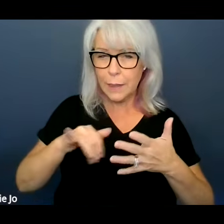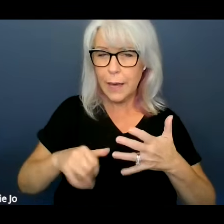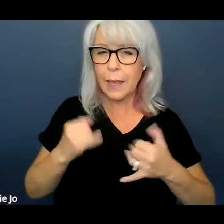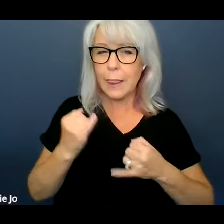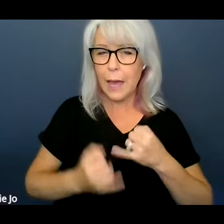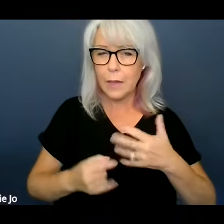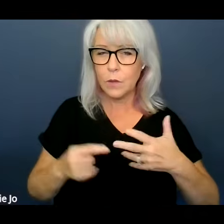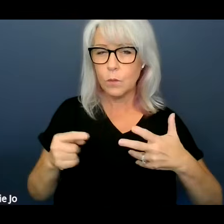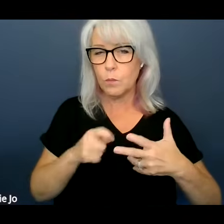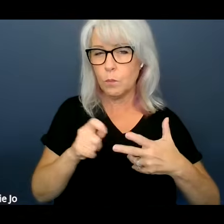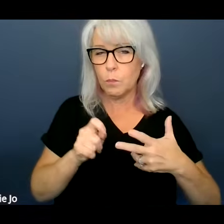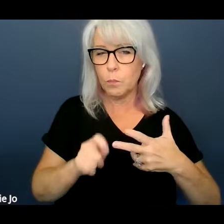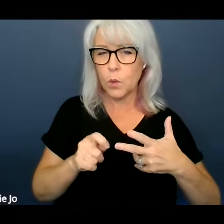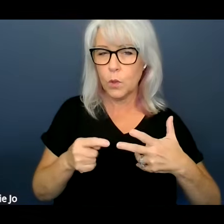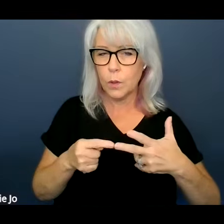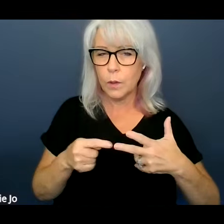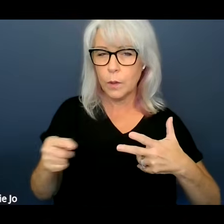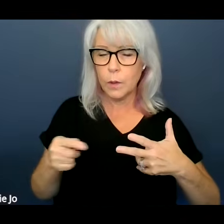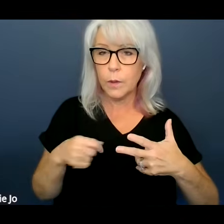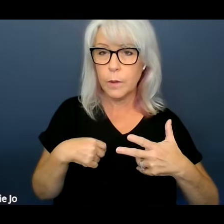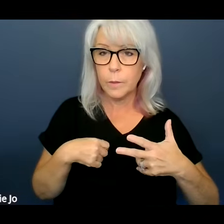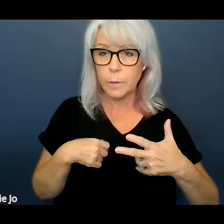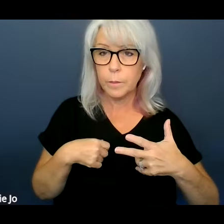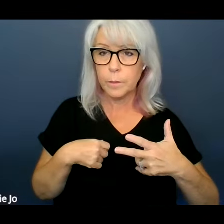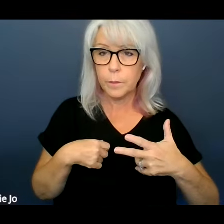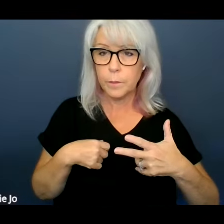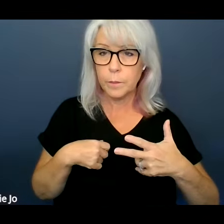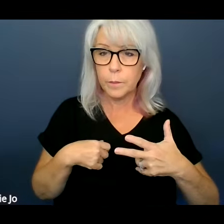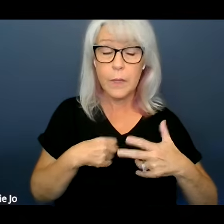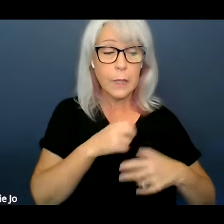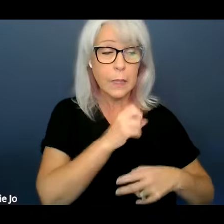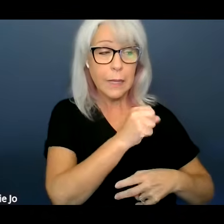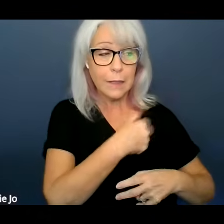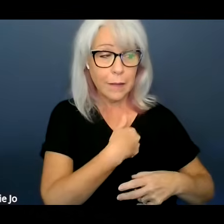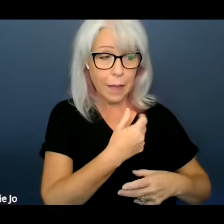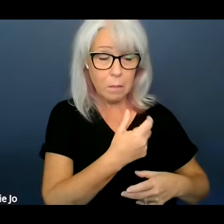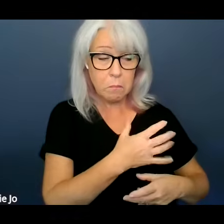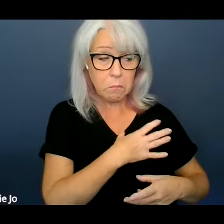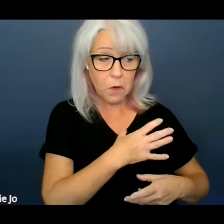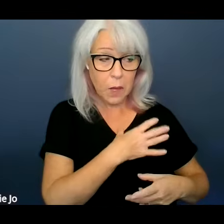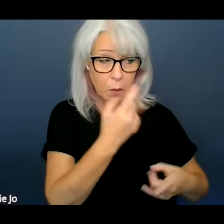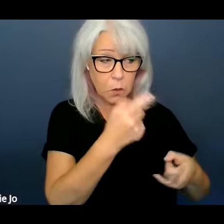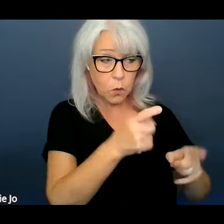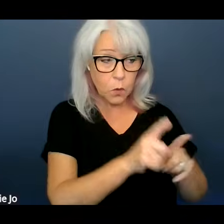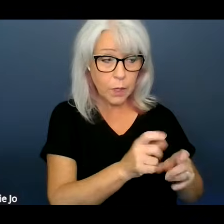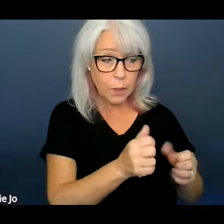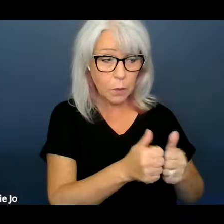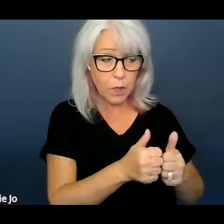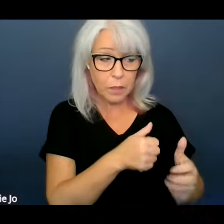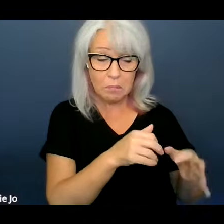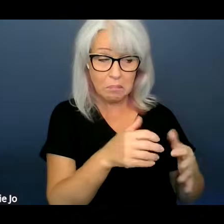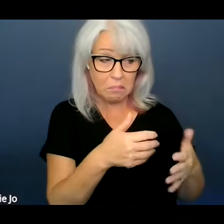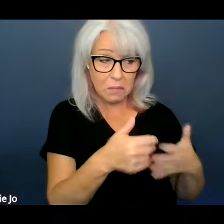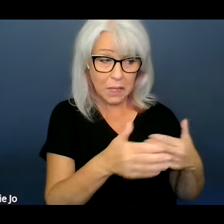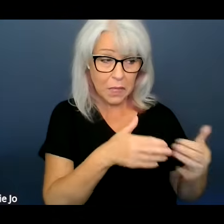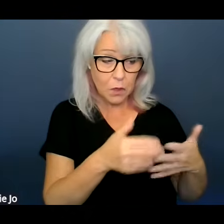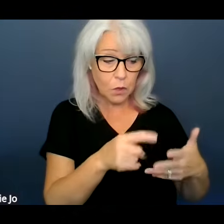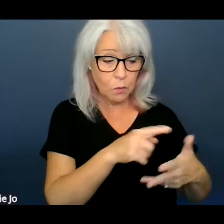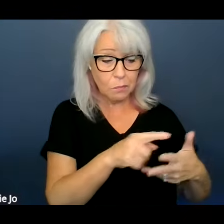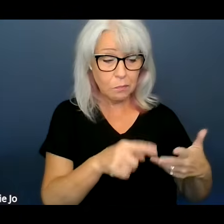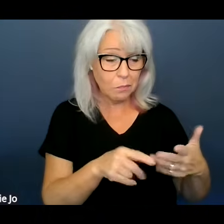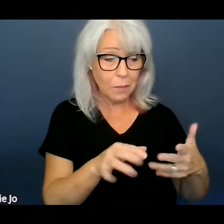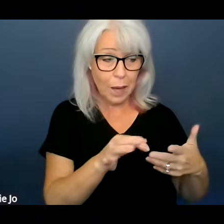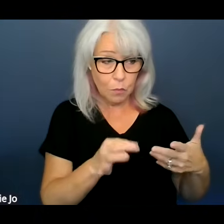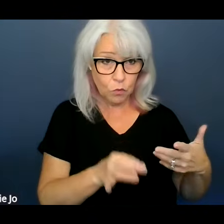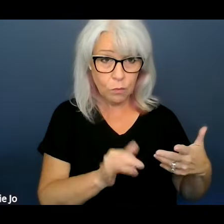loud. Oh, the very last bullet Last. point. Yes, Okay. yeah, I'm okay with either version. I think they both, Okay, so those were agreed on.